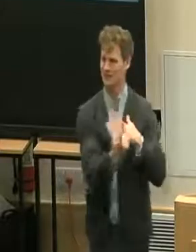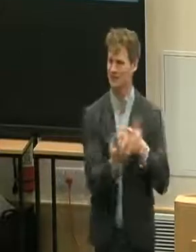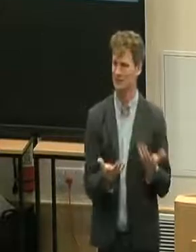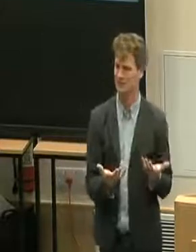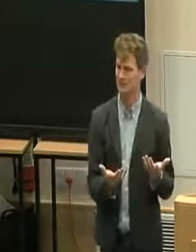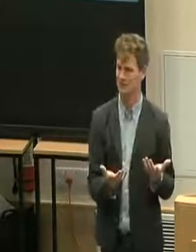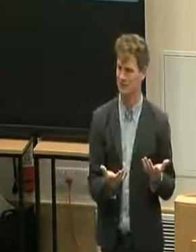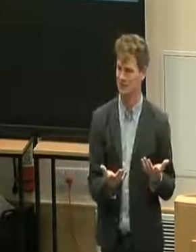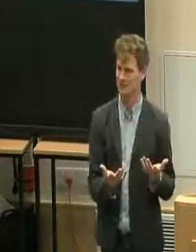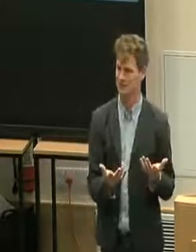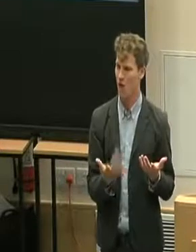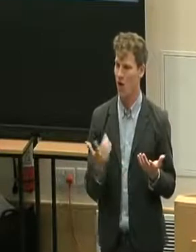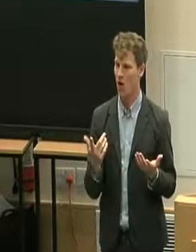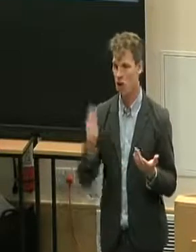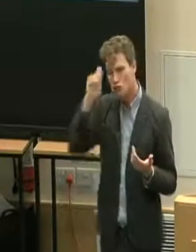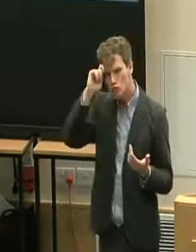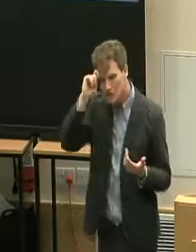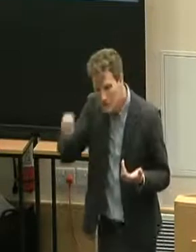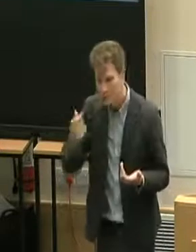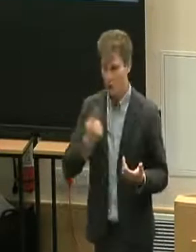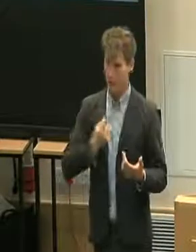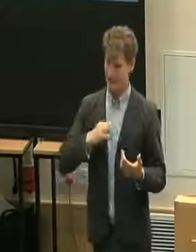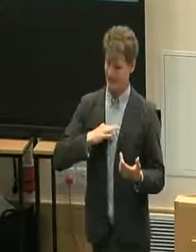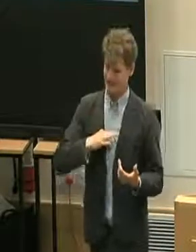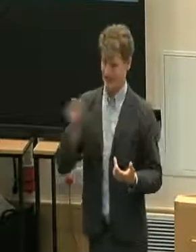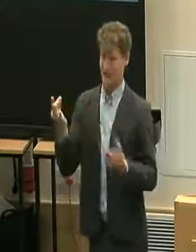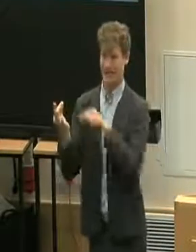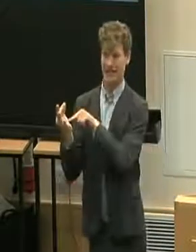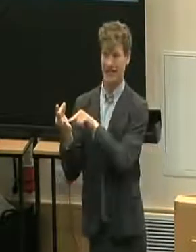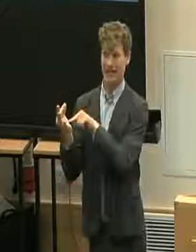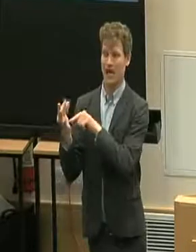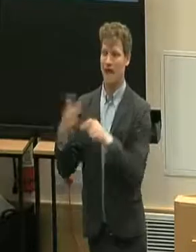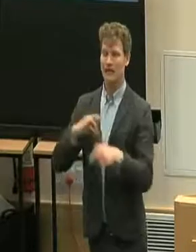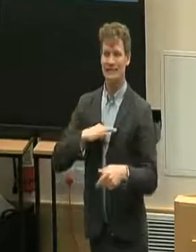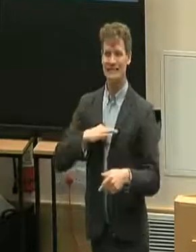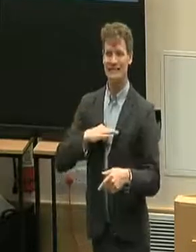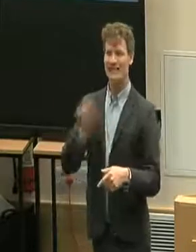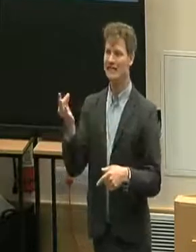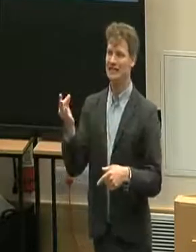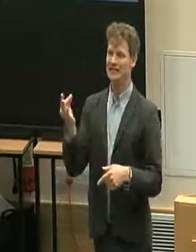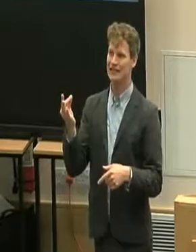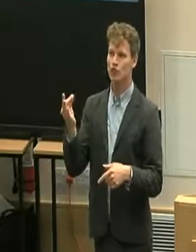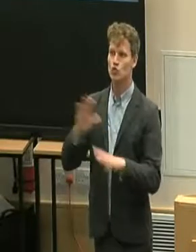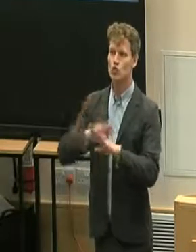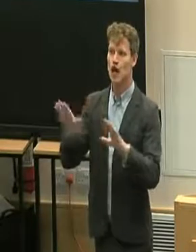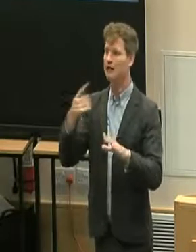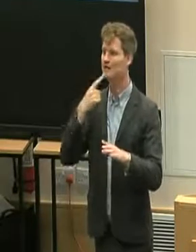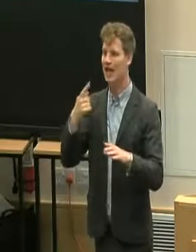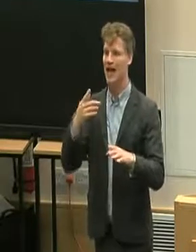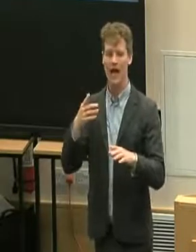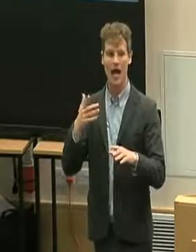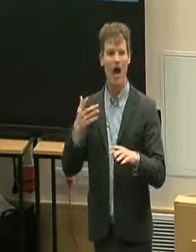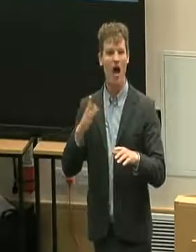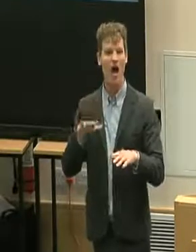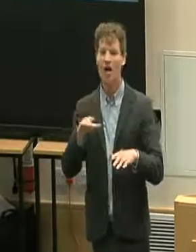of disability is that dignity cannot be undermined by mere difference. The fact of